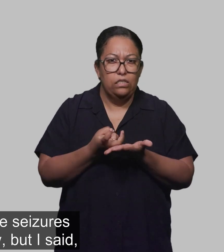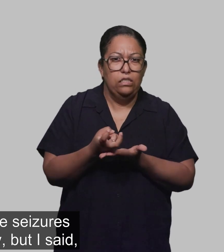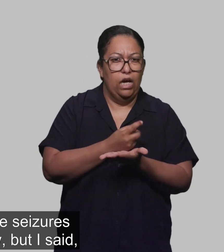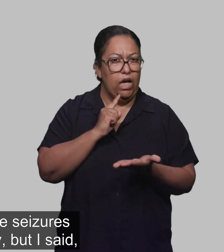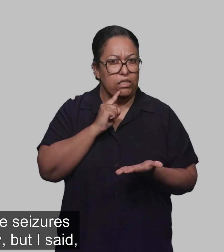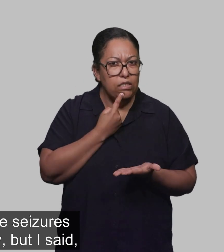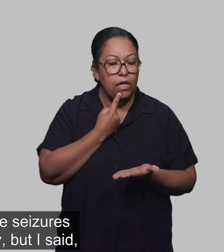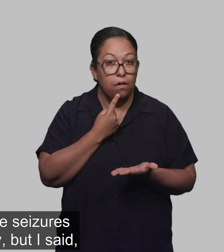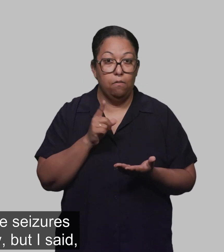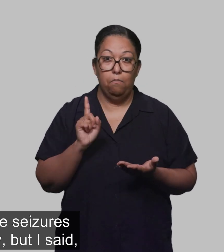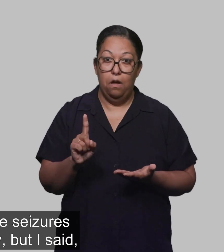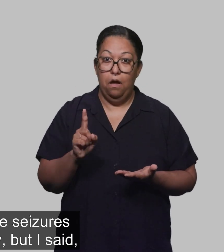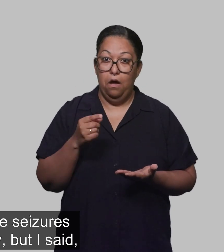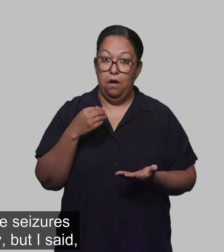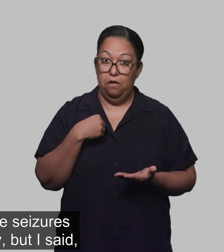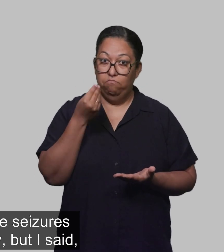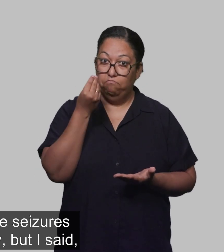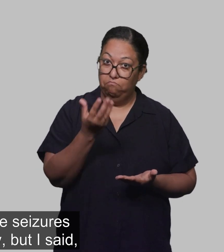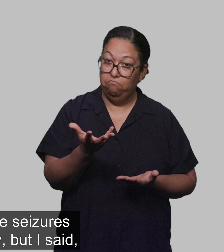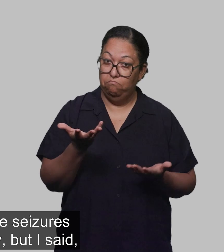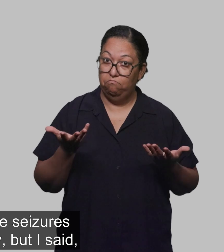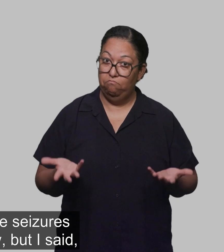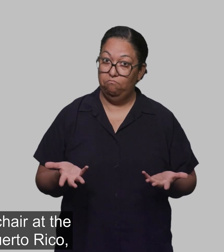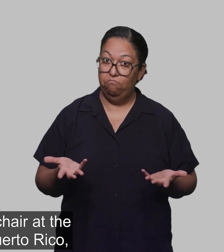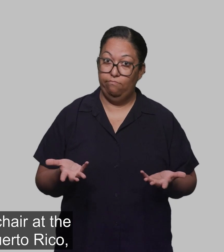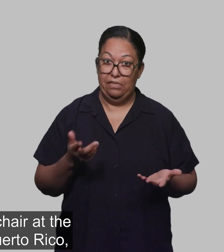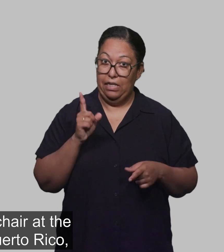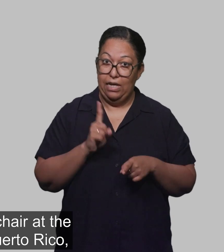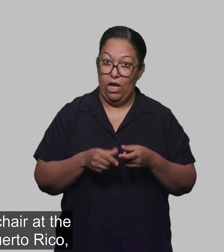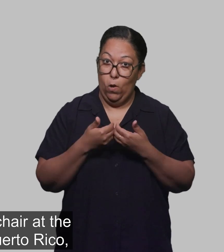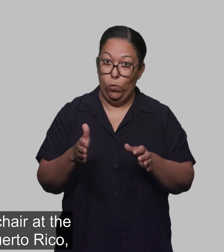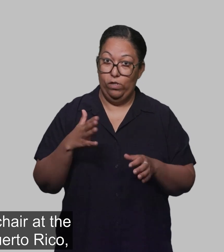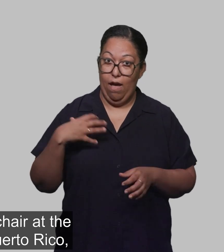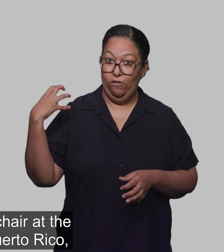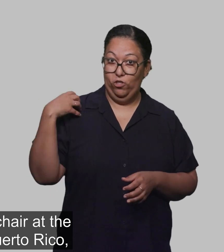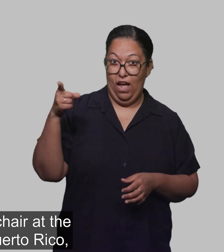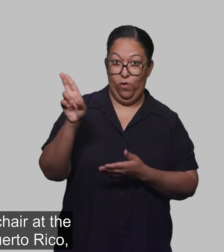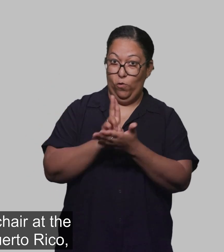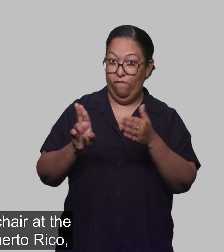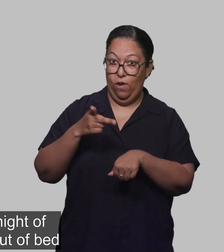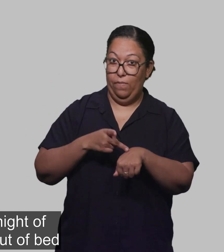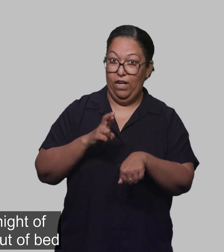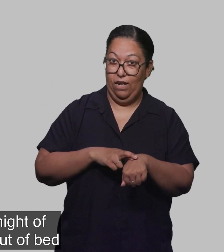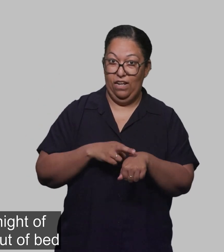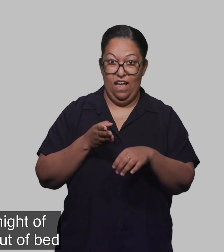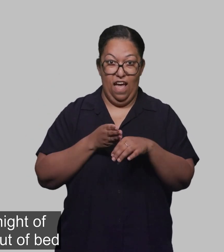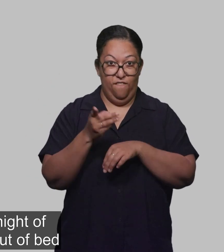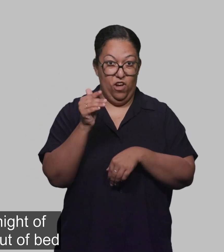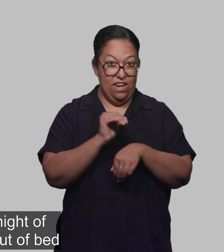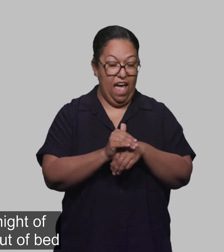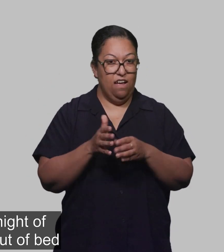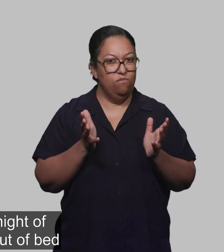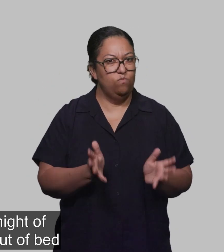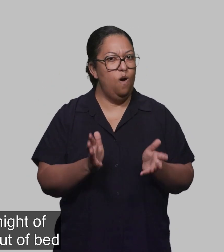seizures almost every day. But I said, I can't lose my chair at the University of Puerto Rico. And after a night of